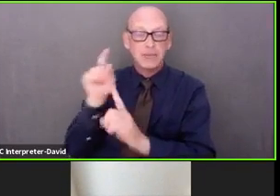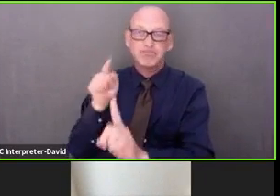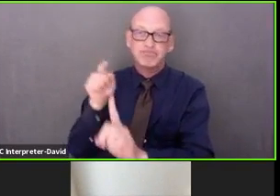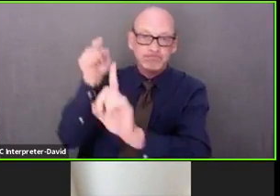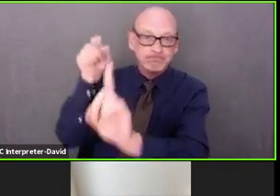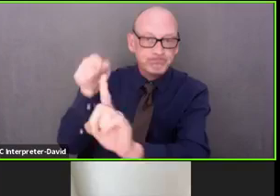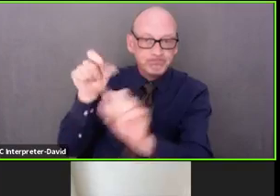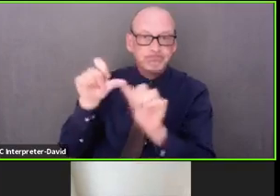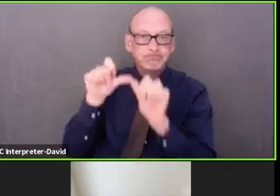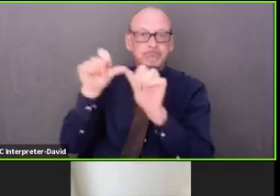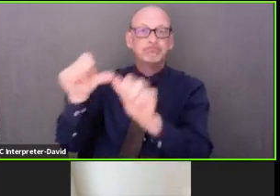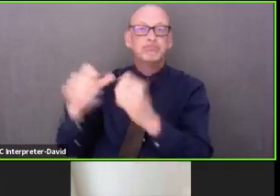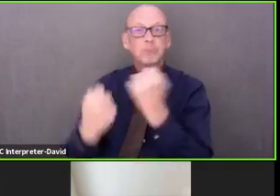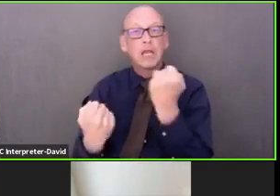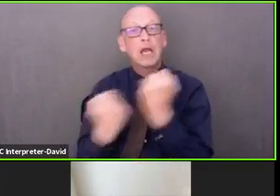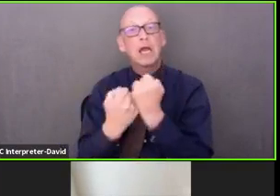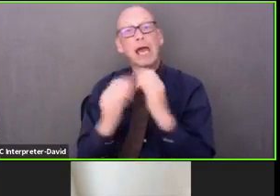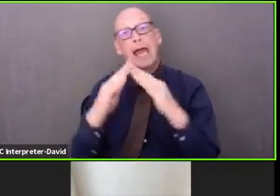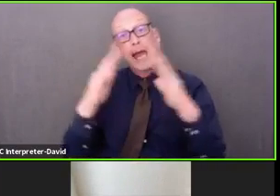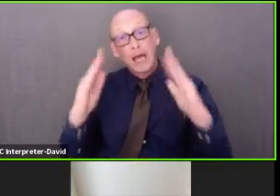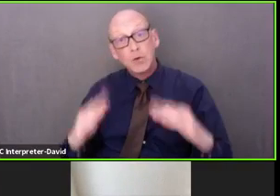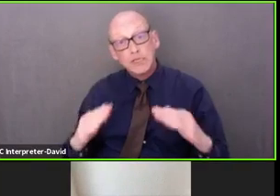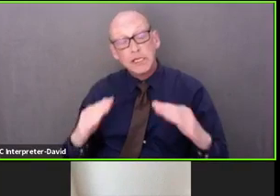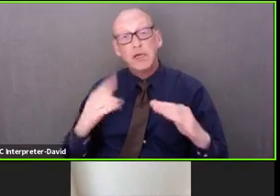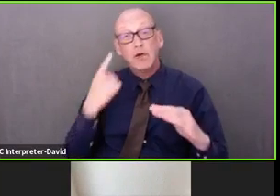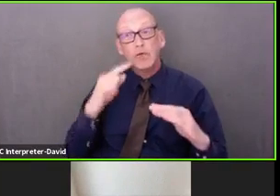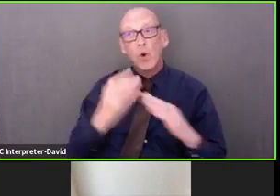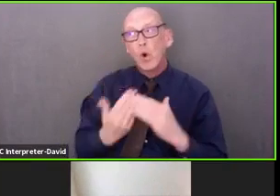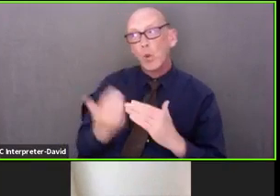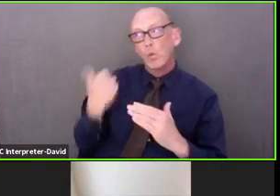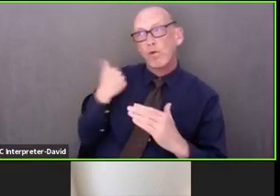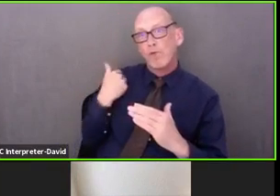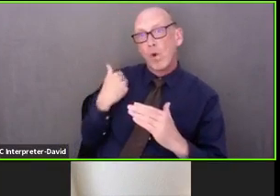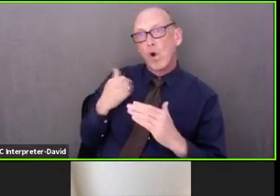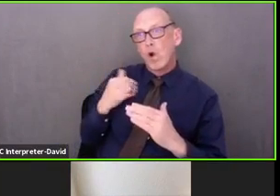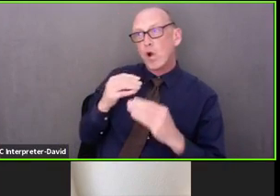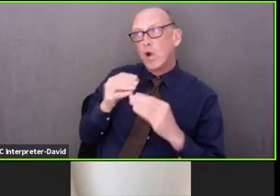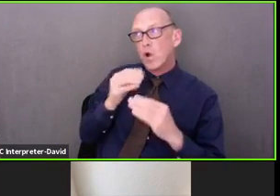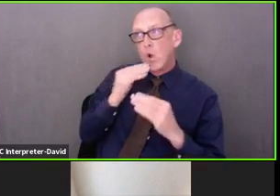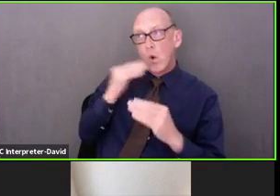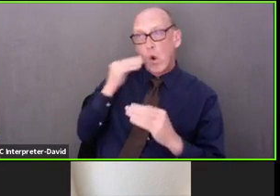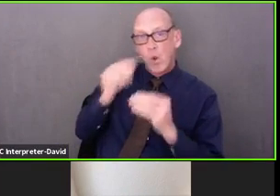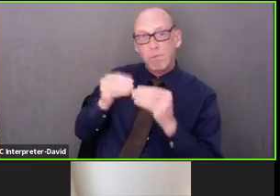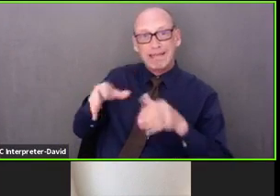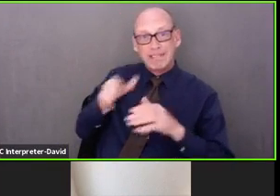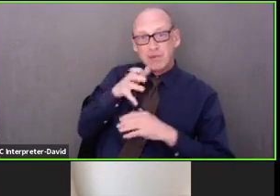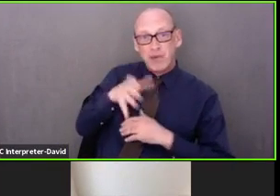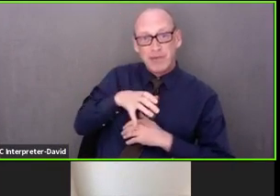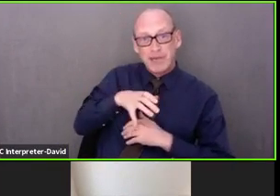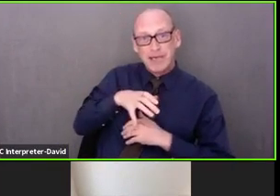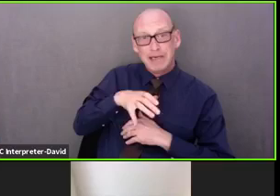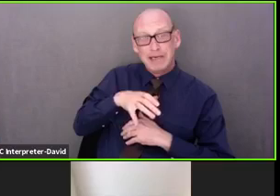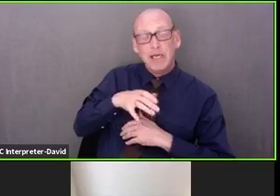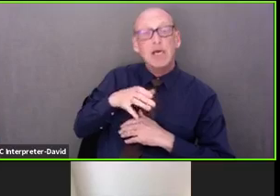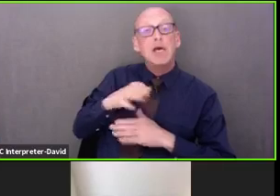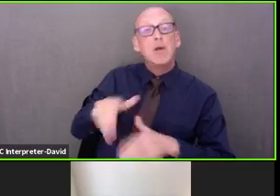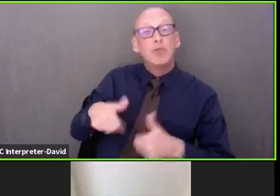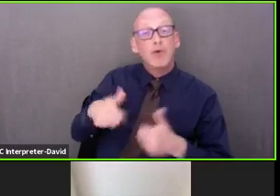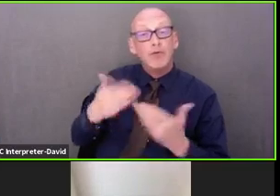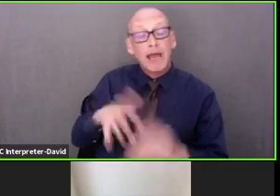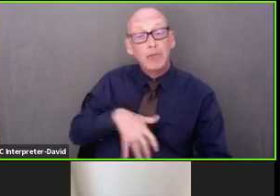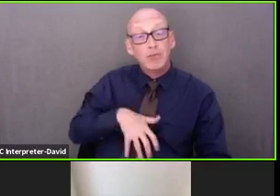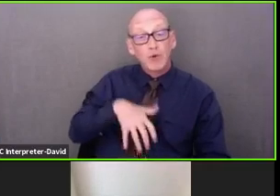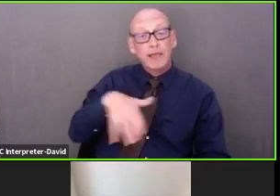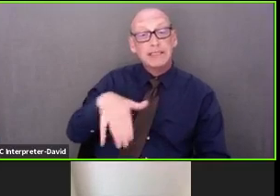permanent supportive housing for formerly homeless women and their children. They provide pregnancy prevention education in all Toledo